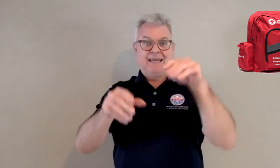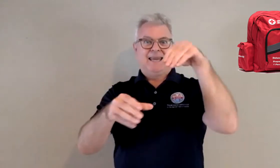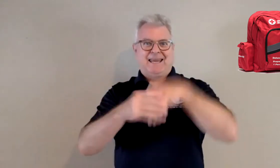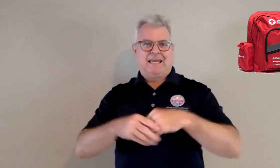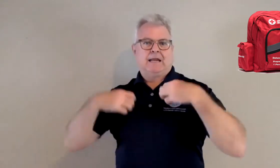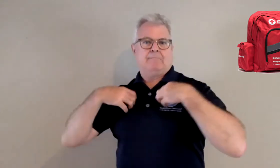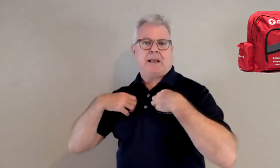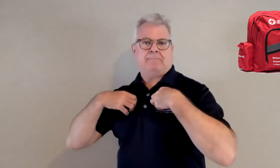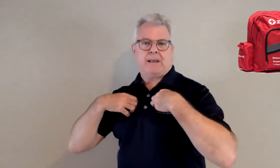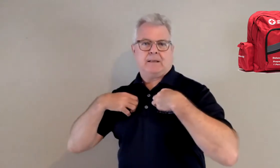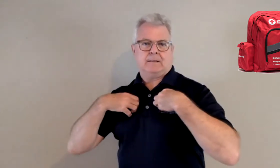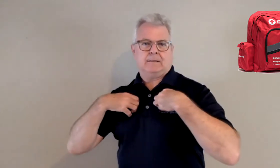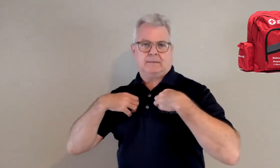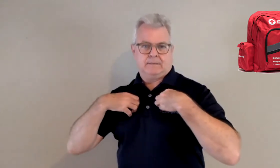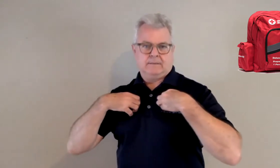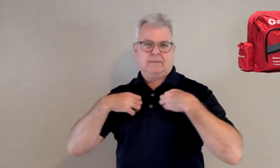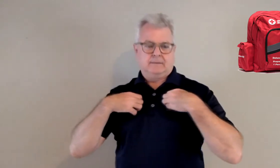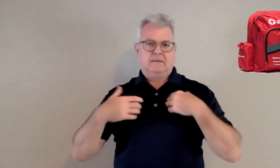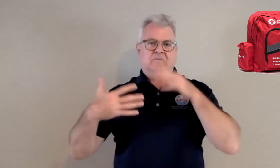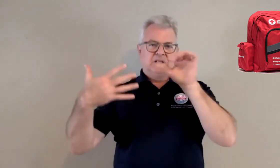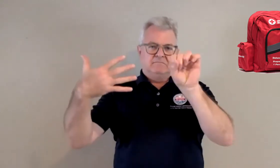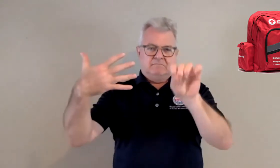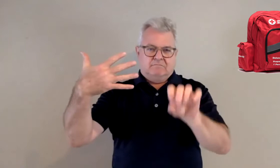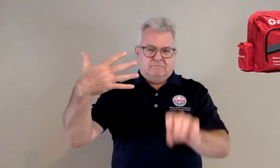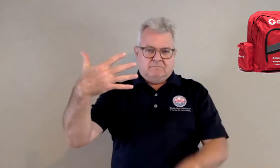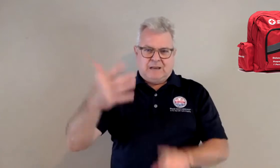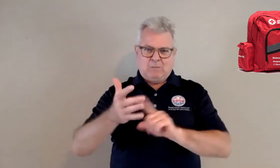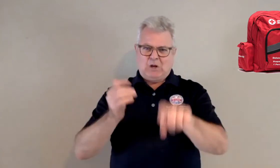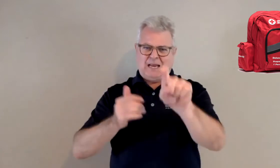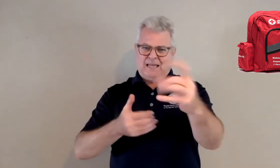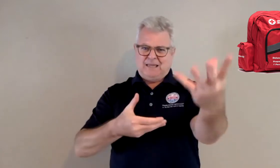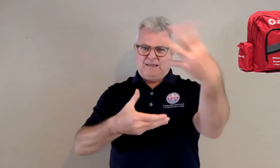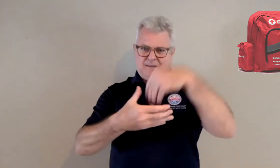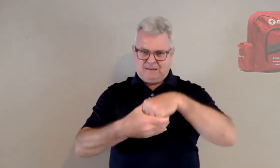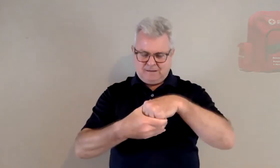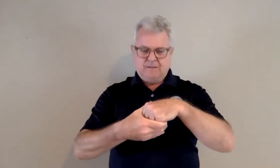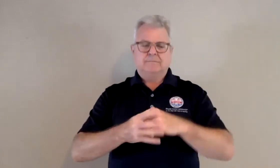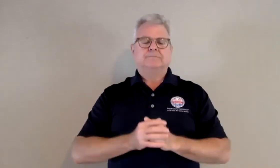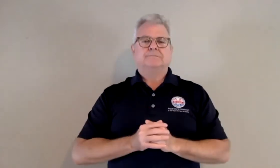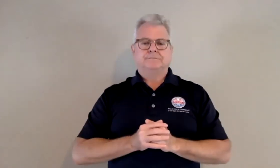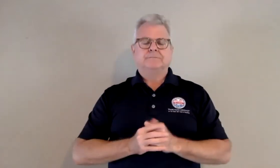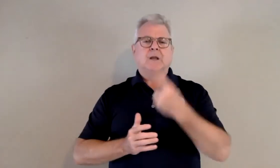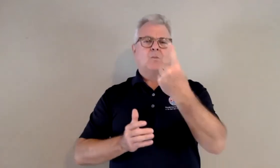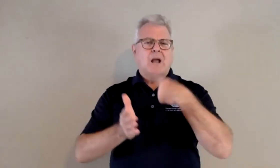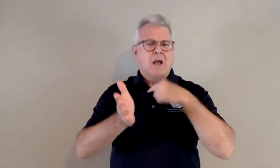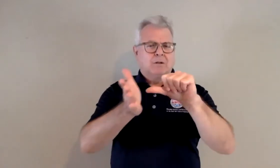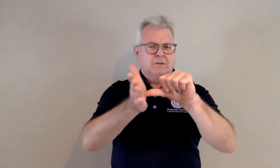Think of a backpack emergency kit. I'm going to list a few things that you would want to include in that